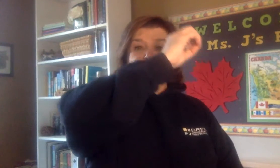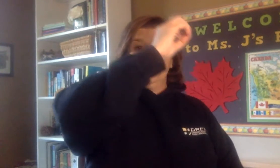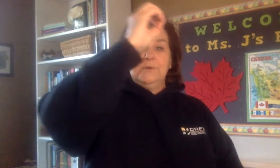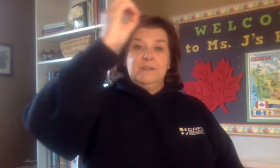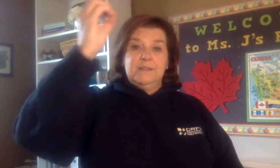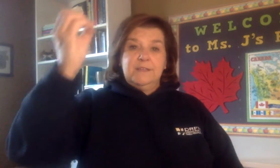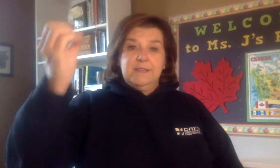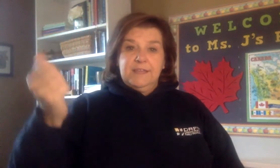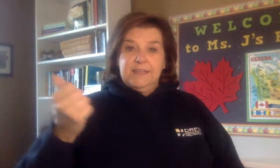O